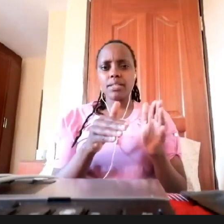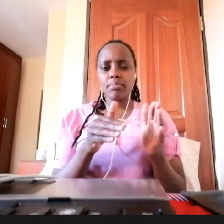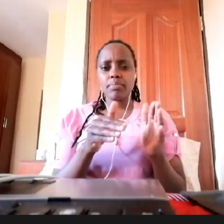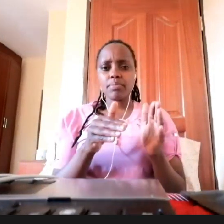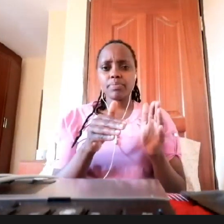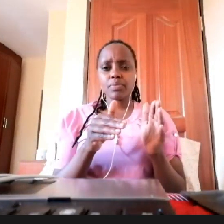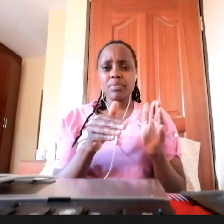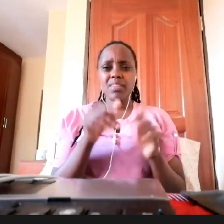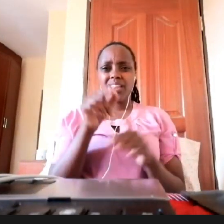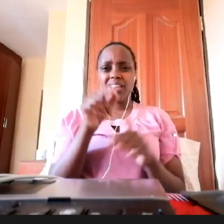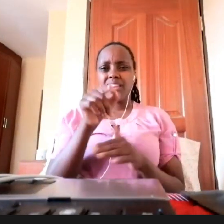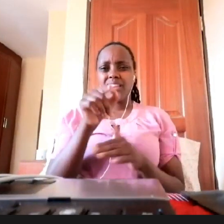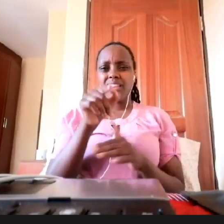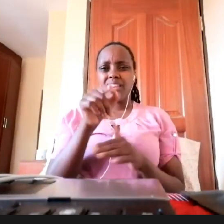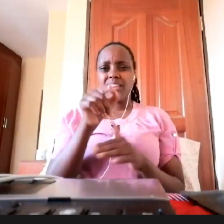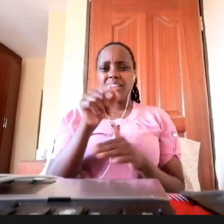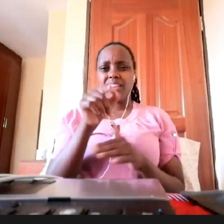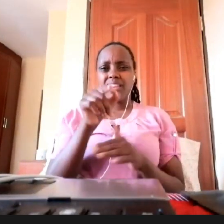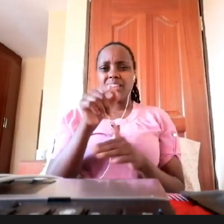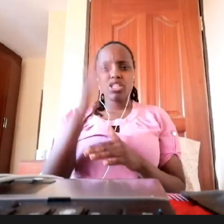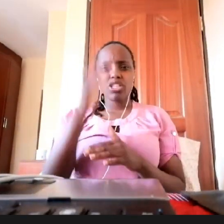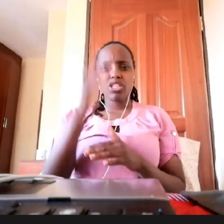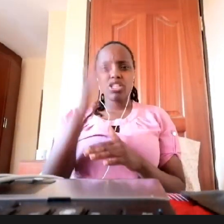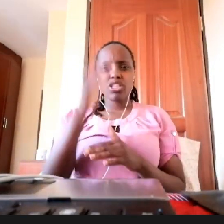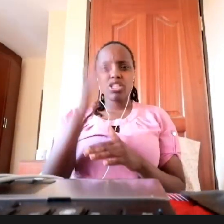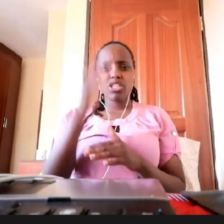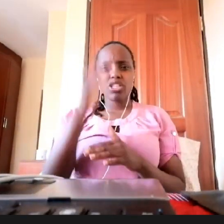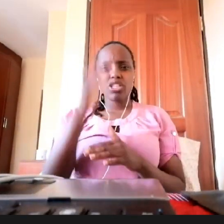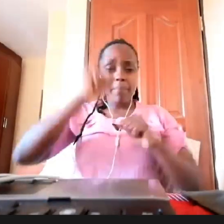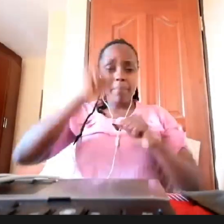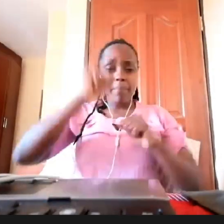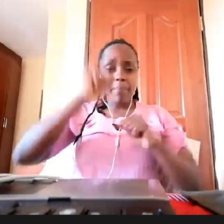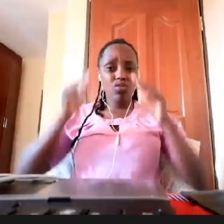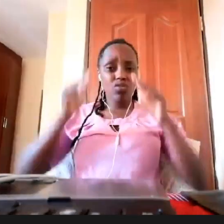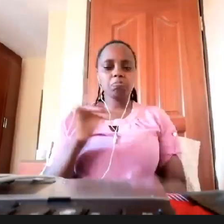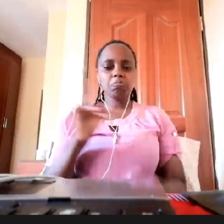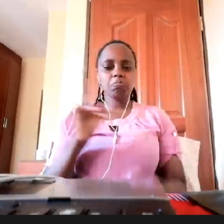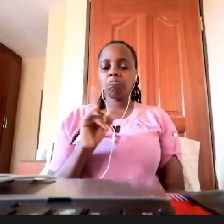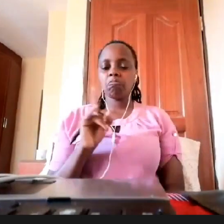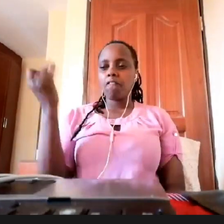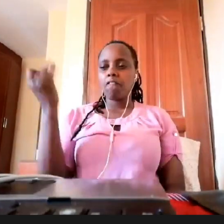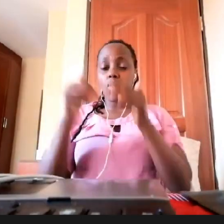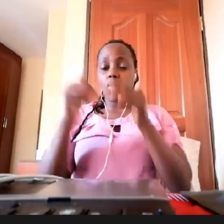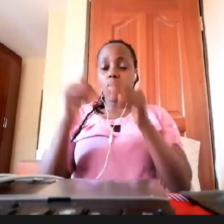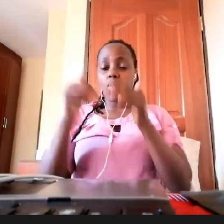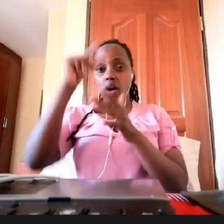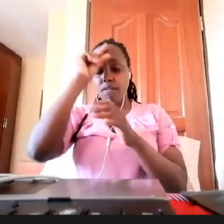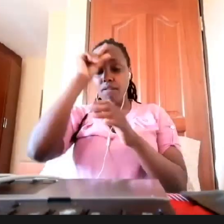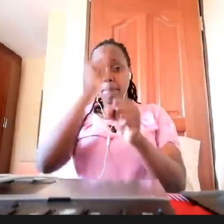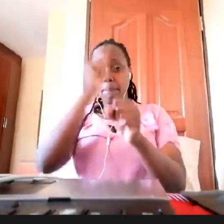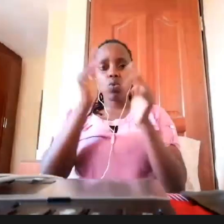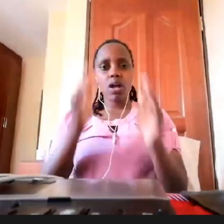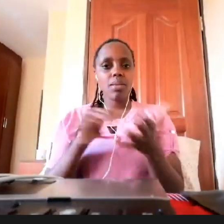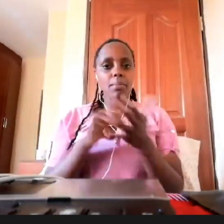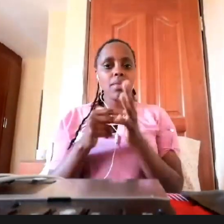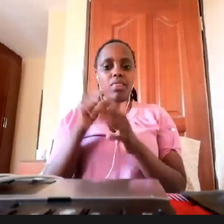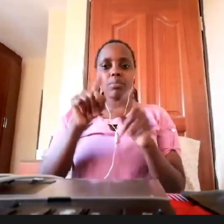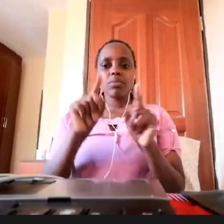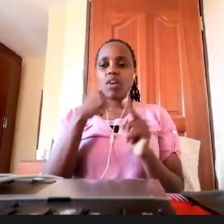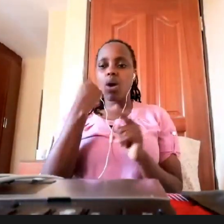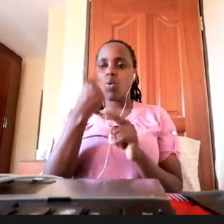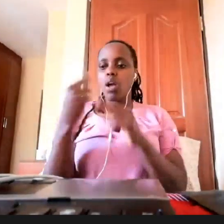not known by government officials. Our facilitators were all government employees, and they are the ones who are